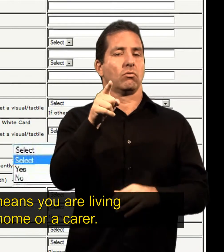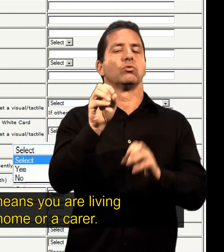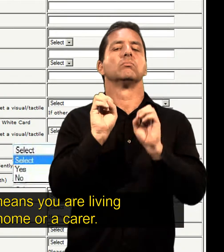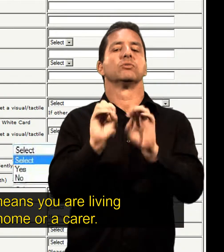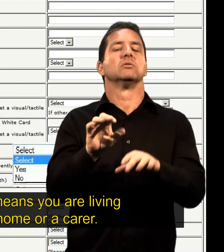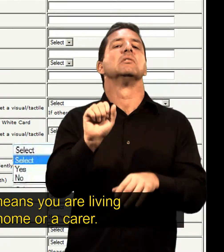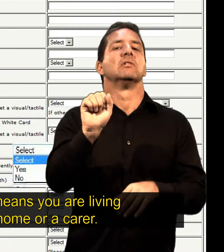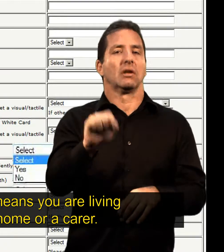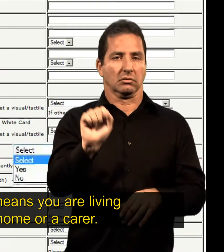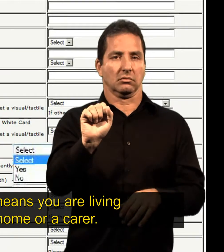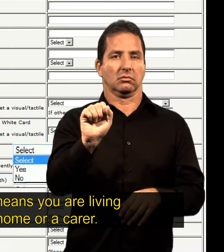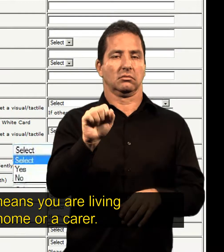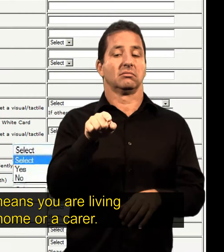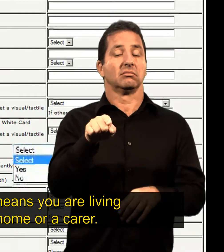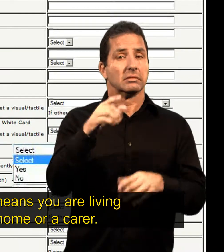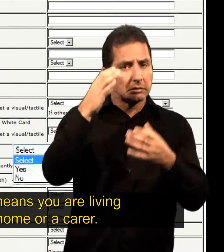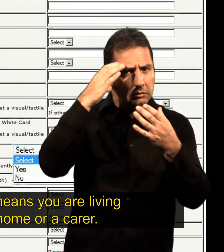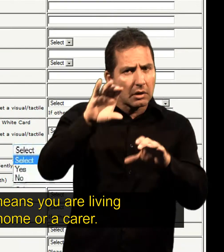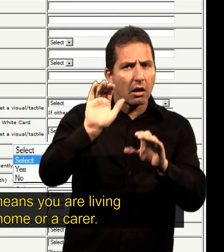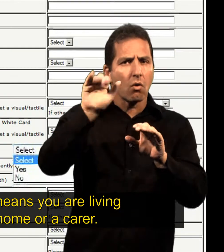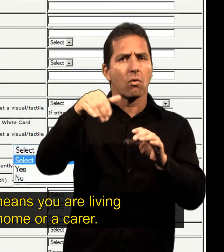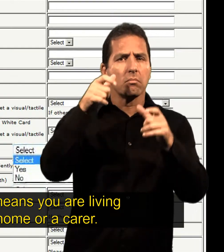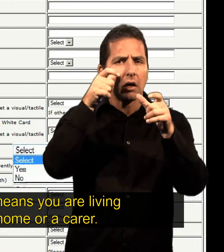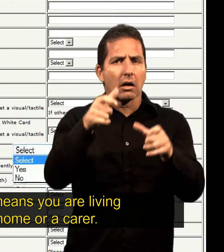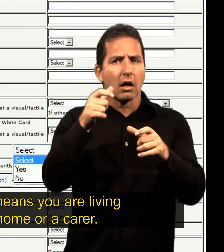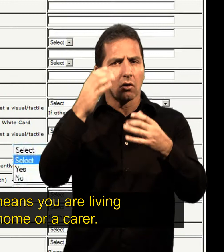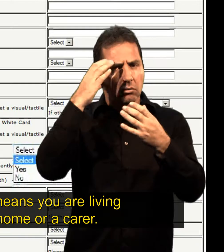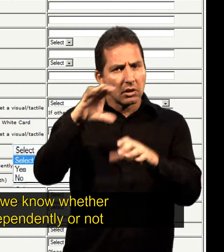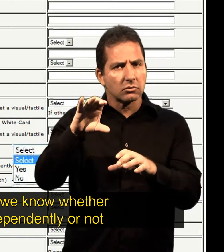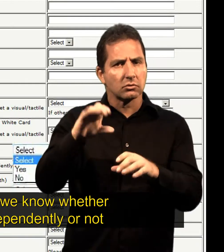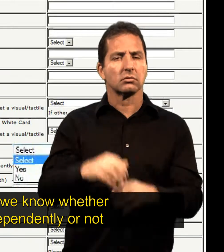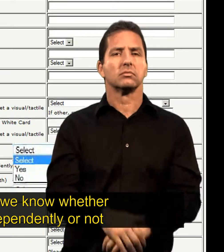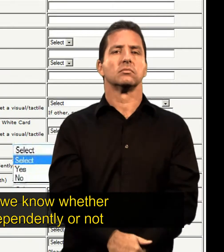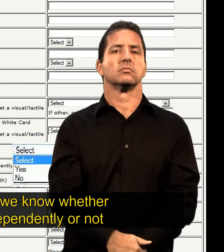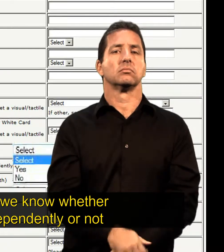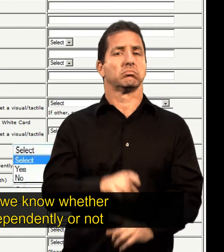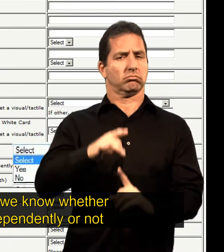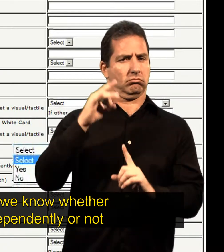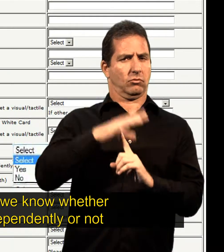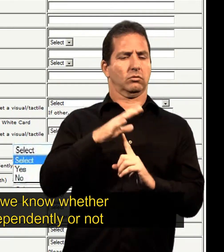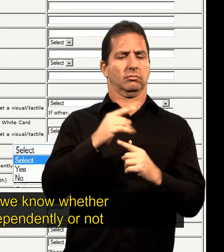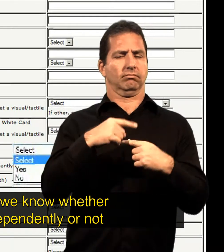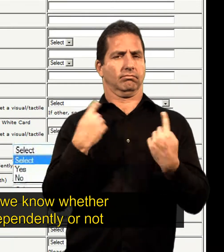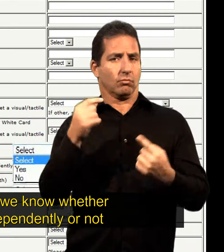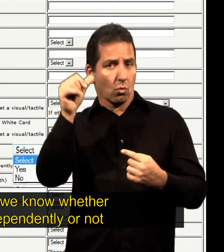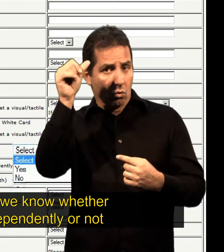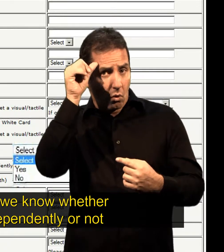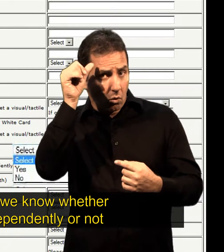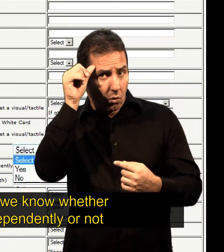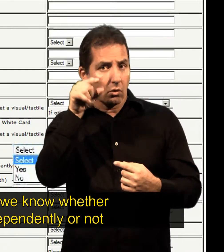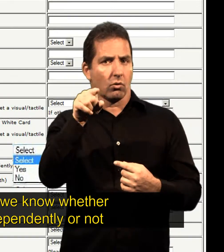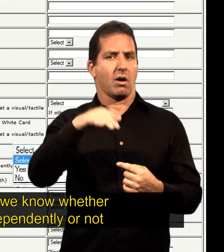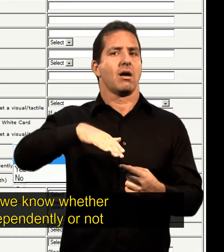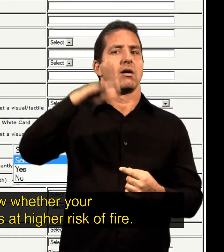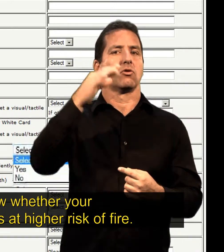Yes. Independent means you are living away from home or a carer. It's important we know whether you live independently or